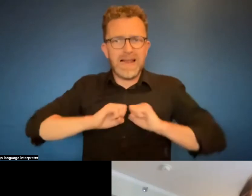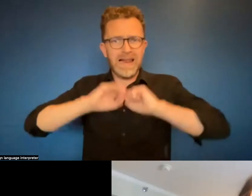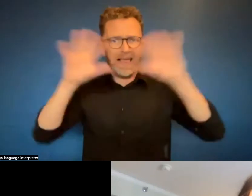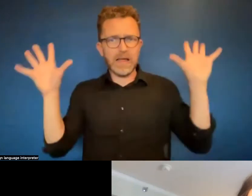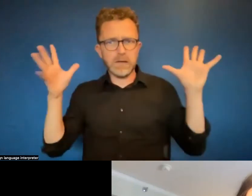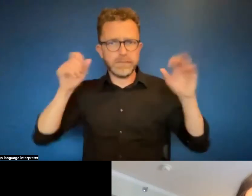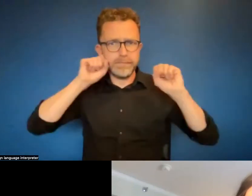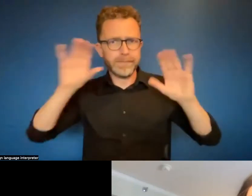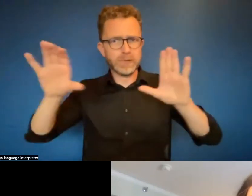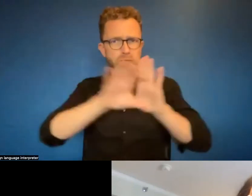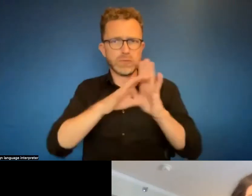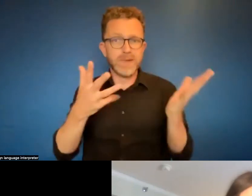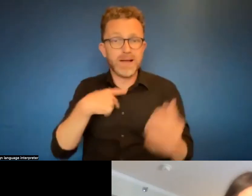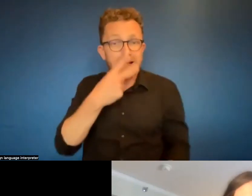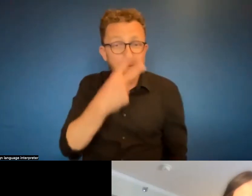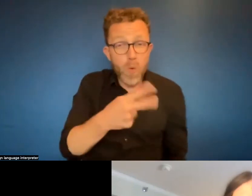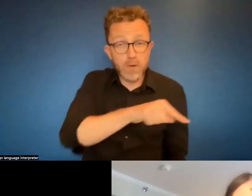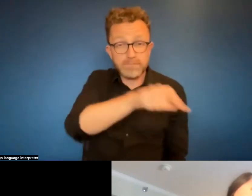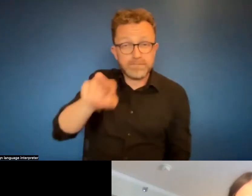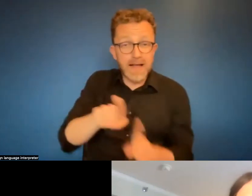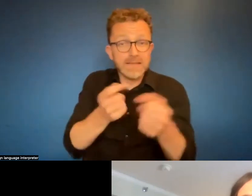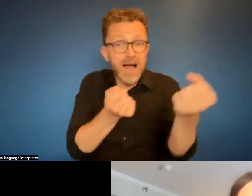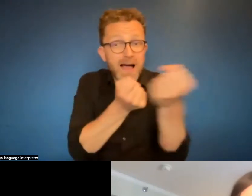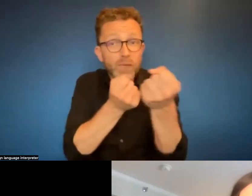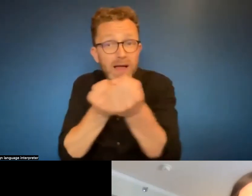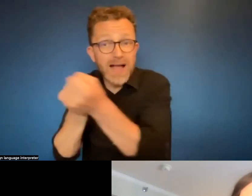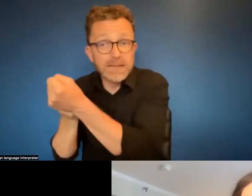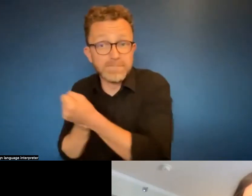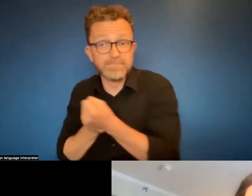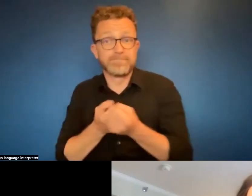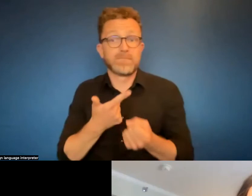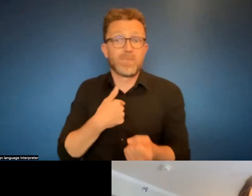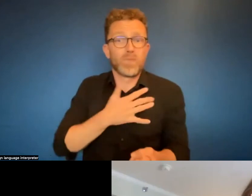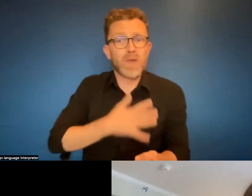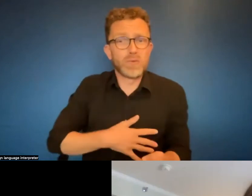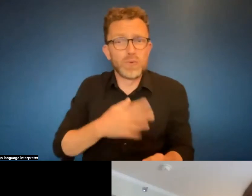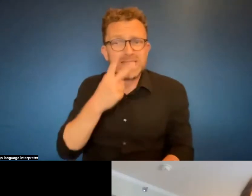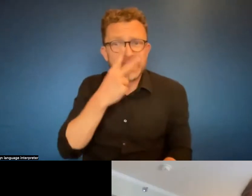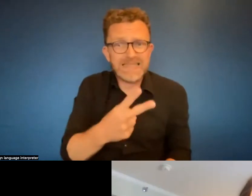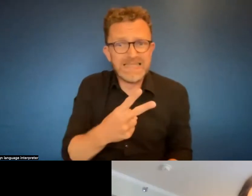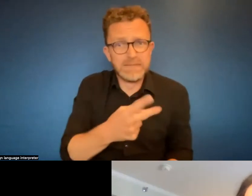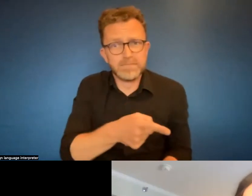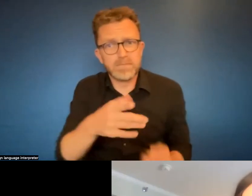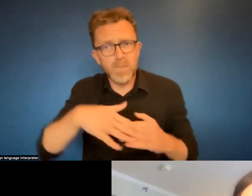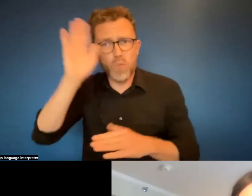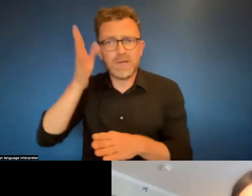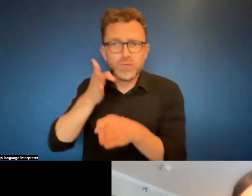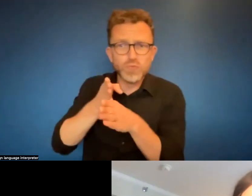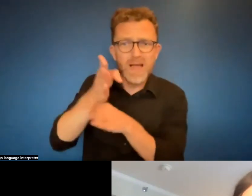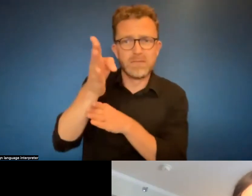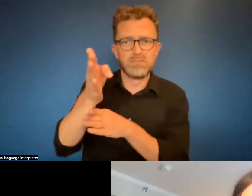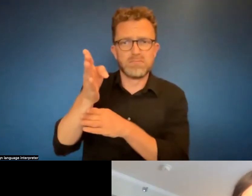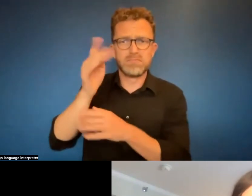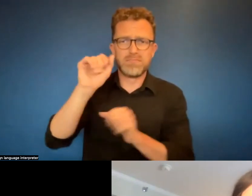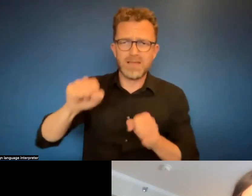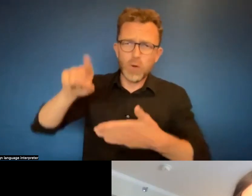and support, however, children, including children with disabilities. And then I hope that other